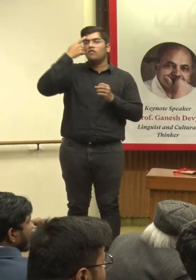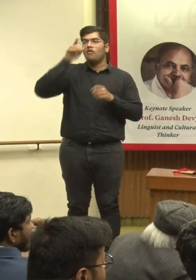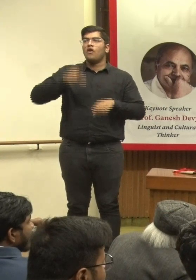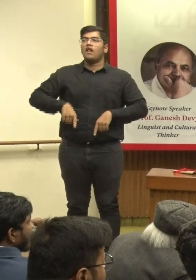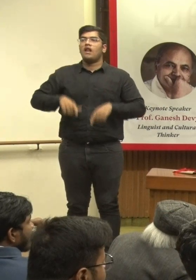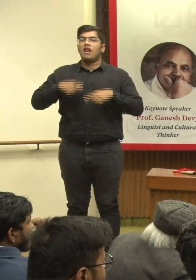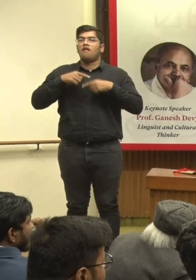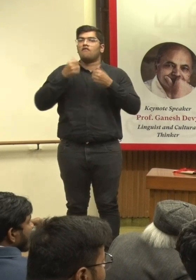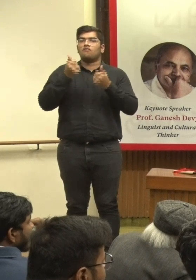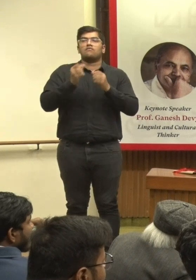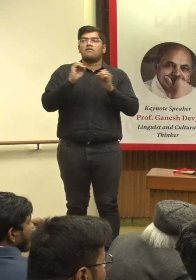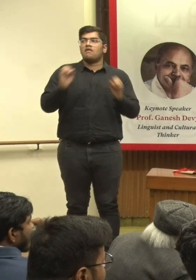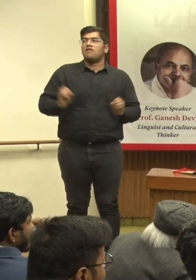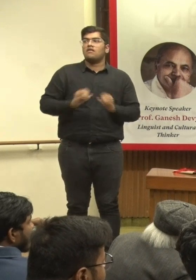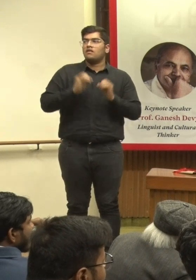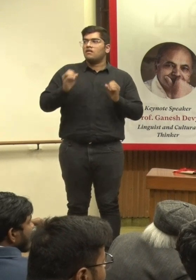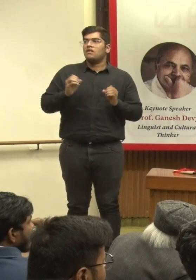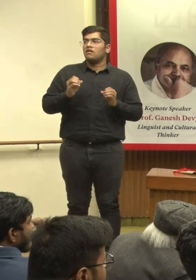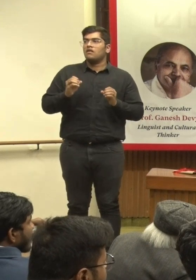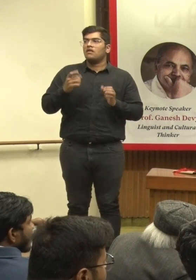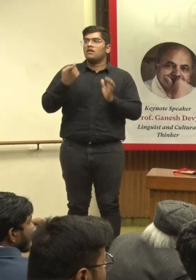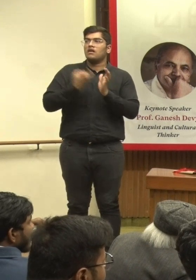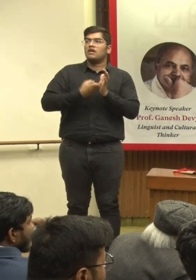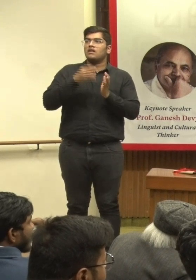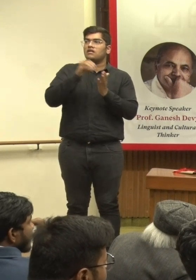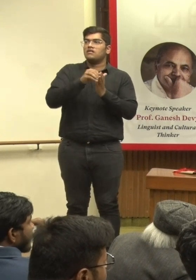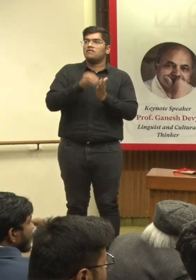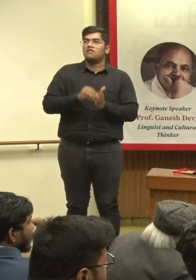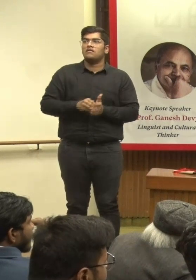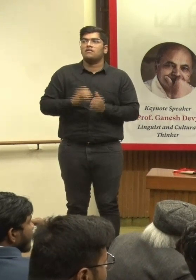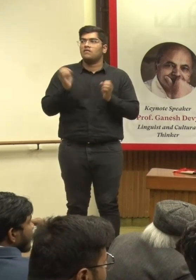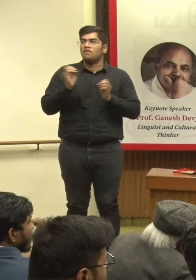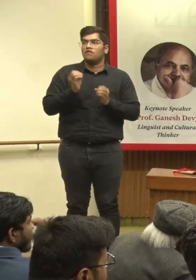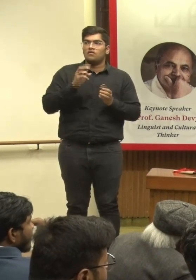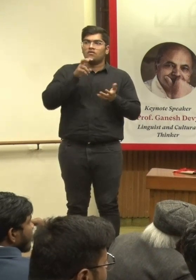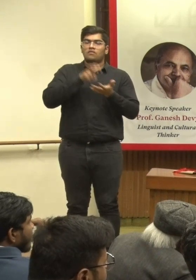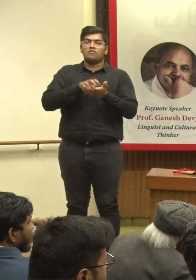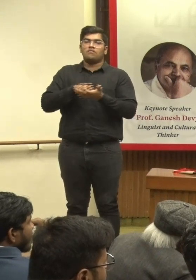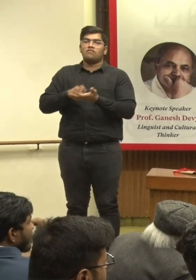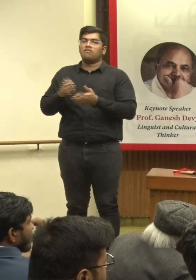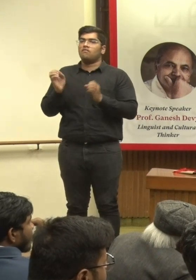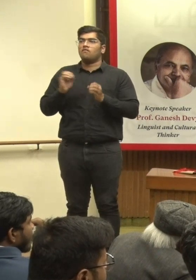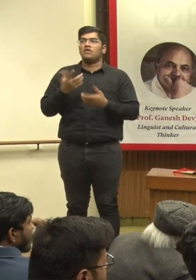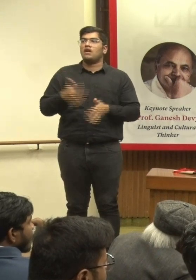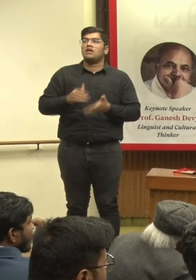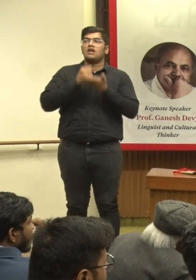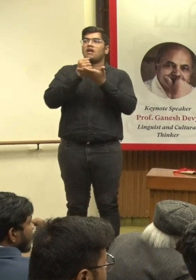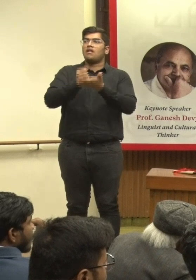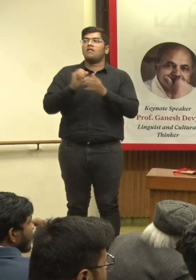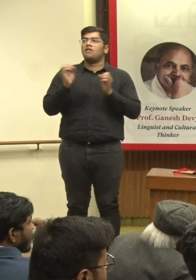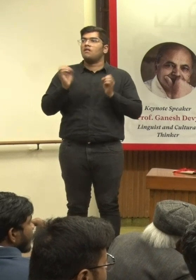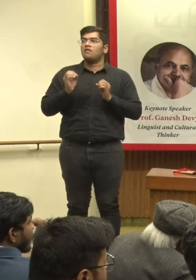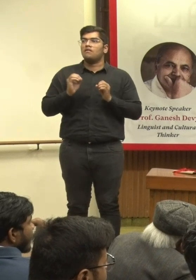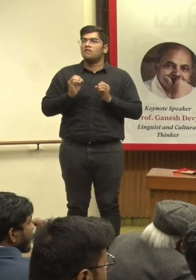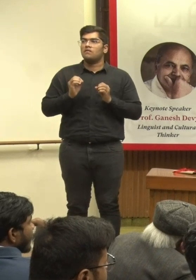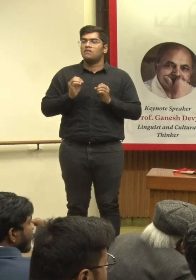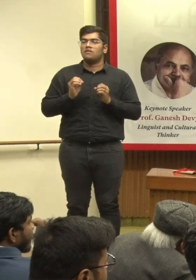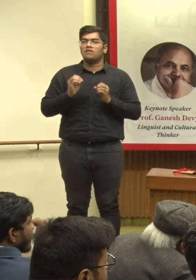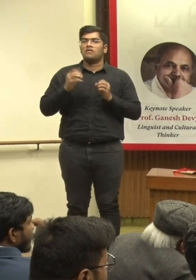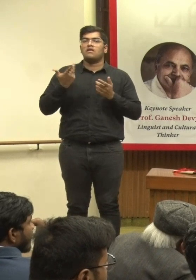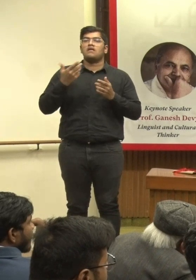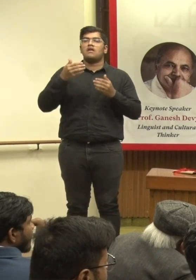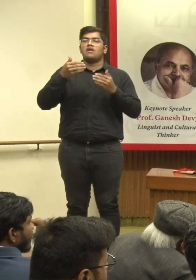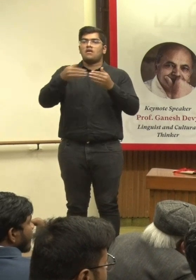livelihood. Reservations, of course, you'll say reservation, does it help or not? There is no reservation for DNTs, there is no reservation for